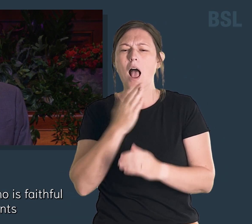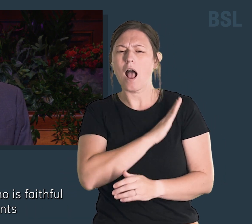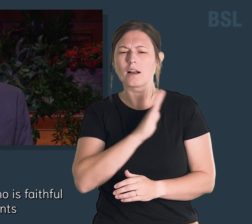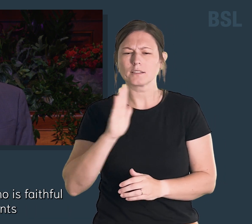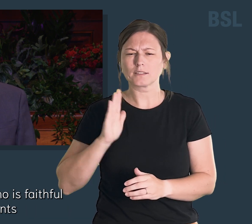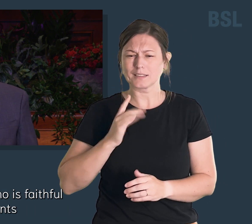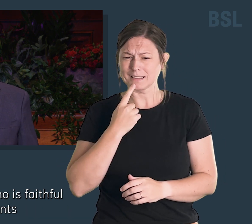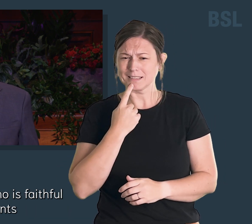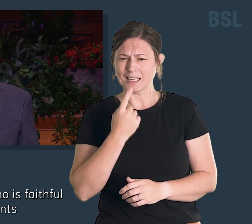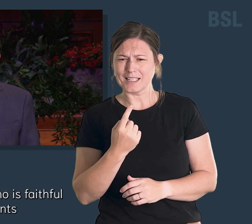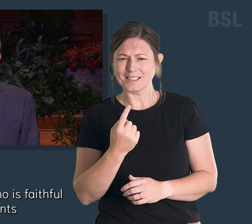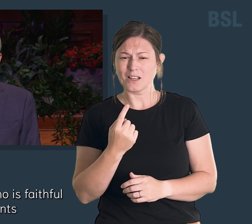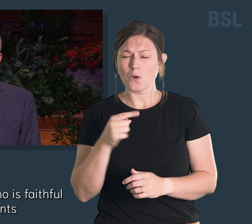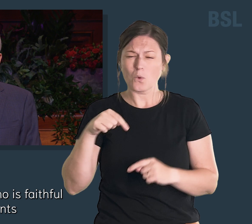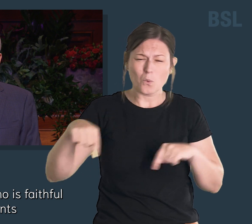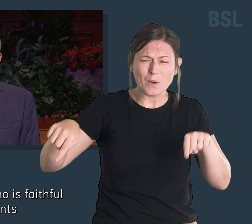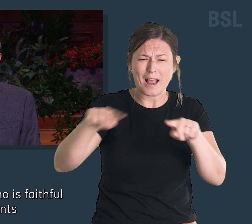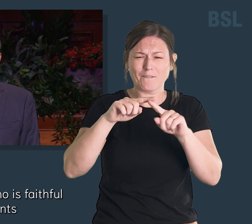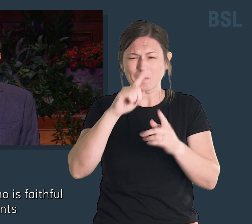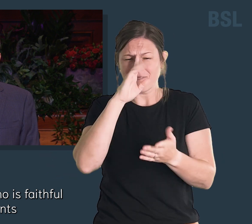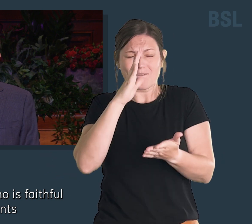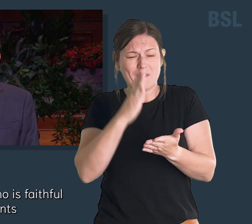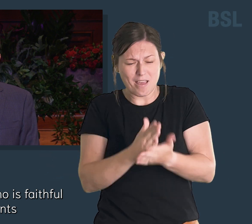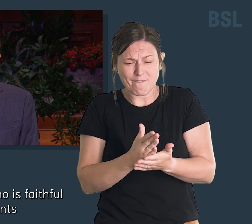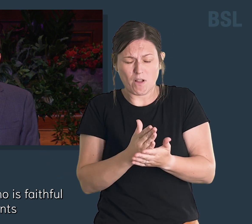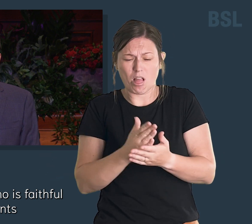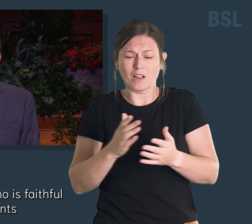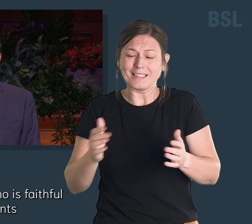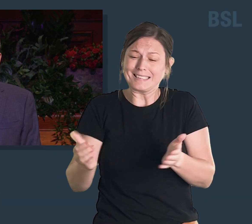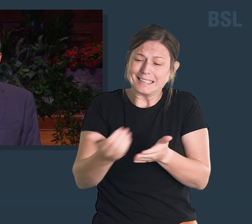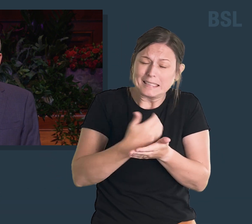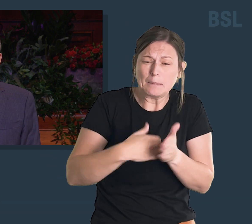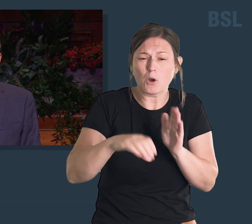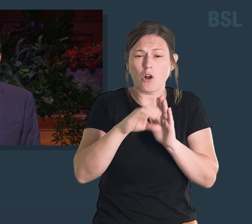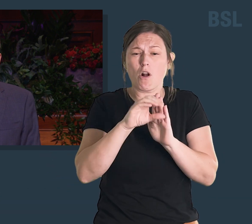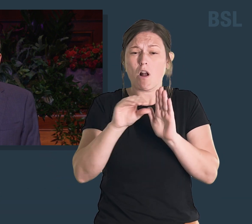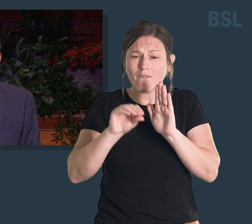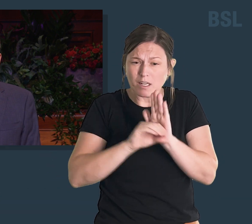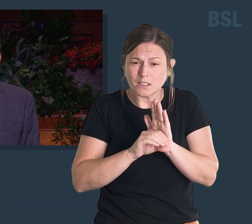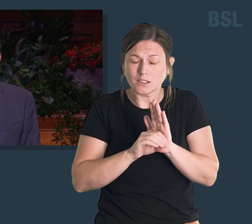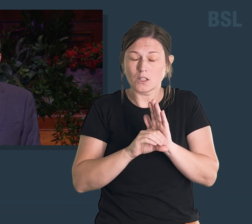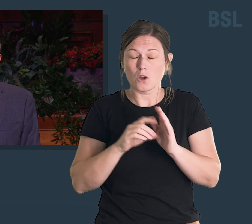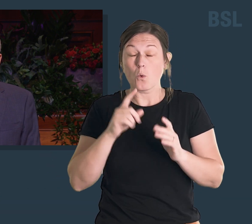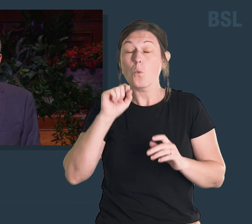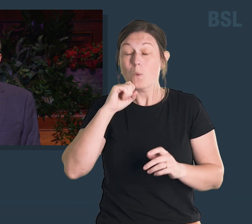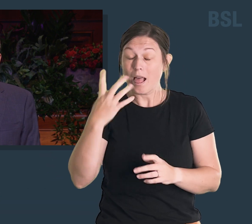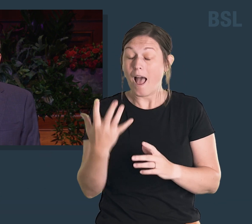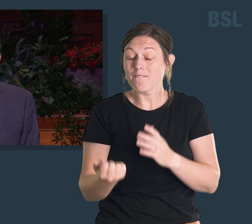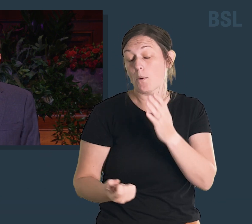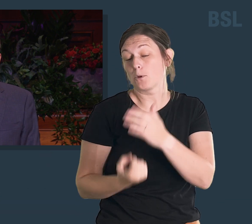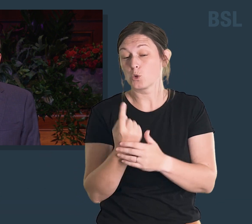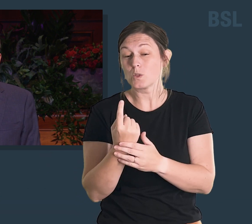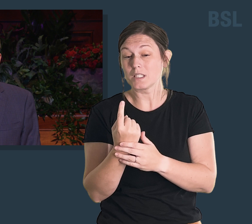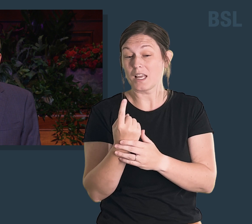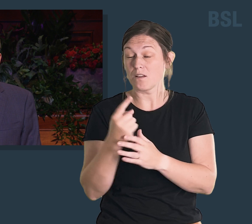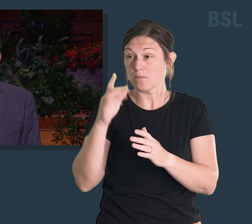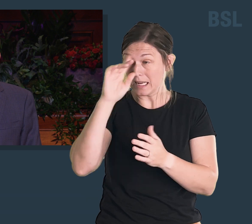that everyone who is faithful in keeping gospel covenants will have the opportunity for exaltation.